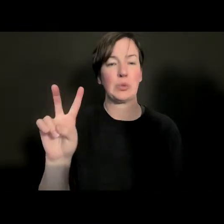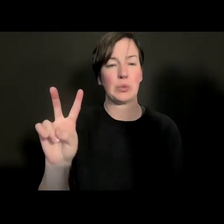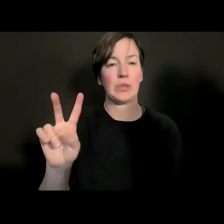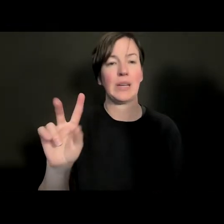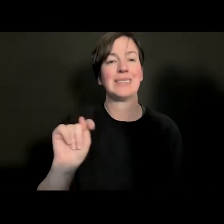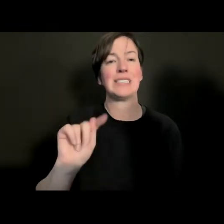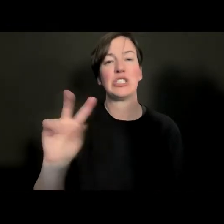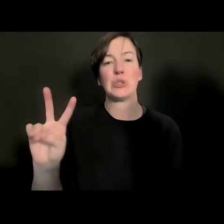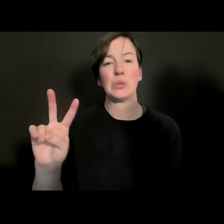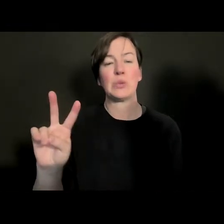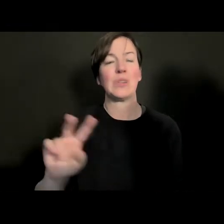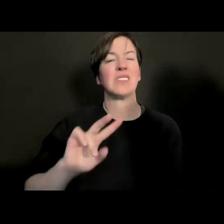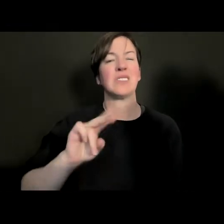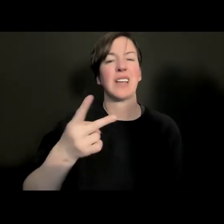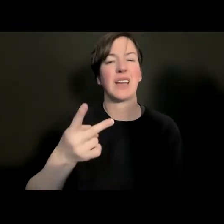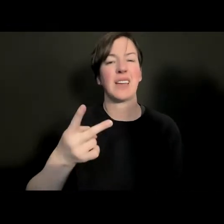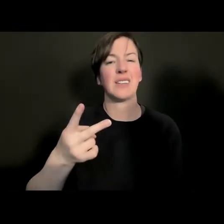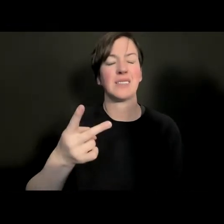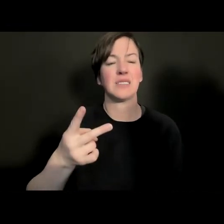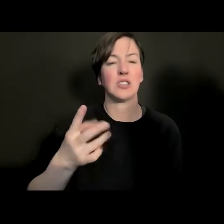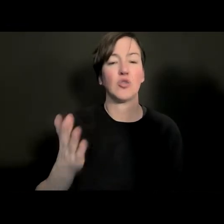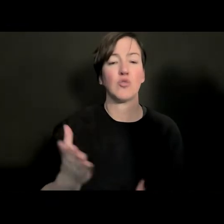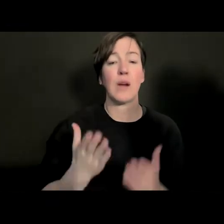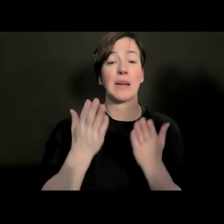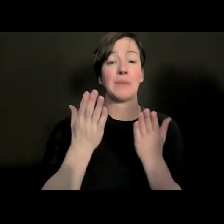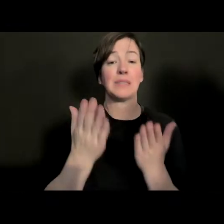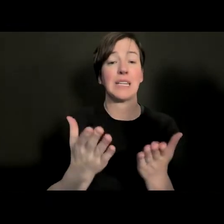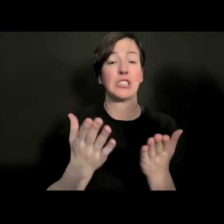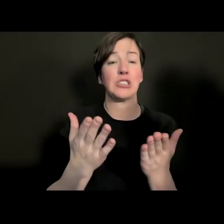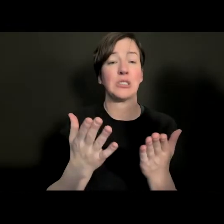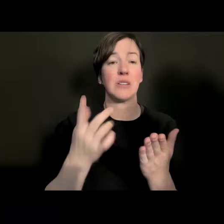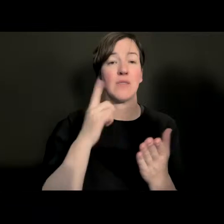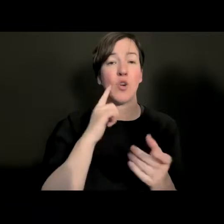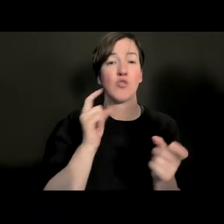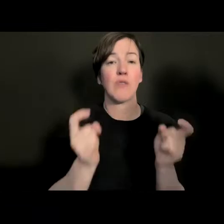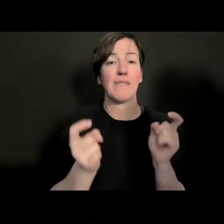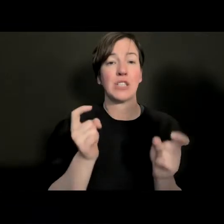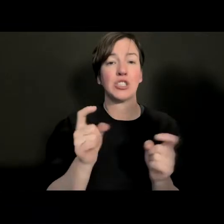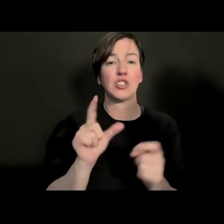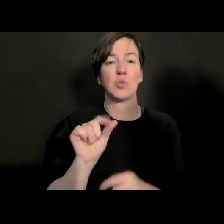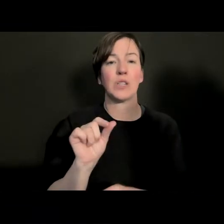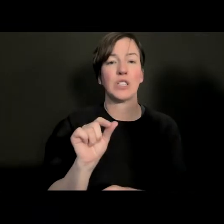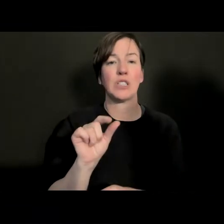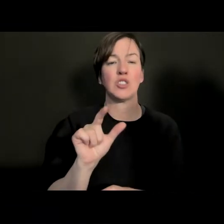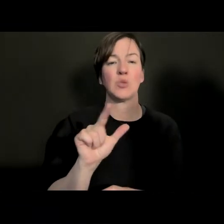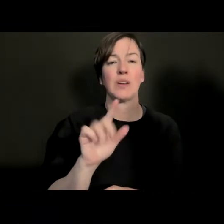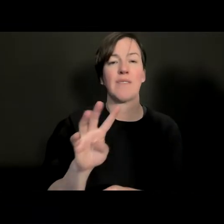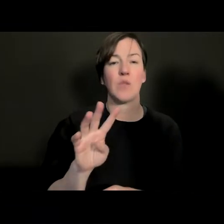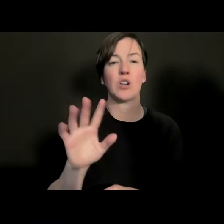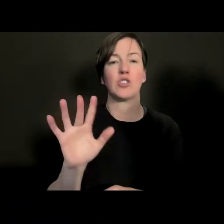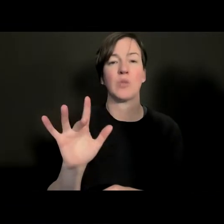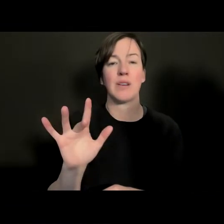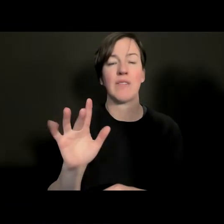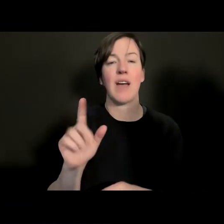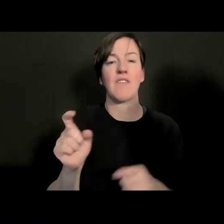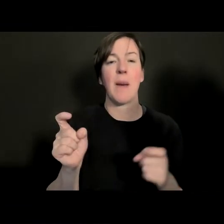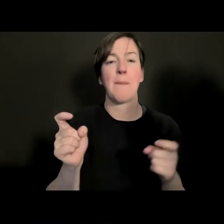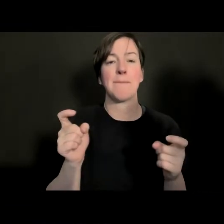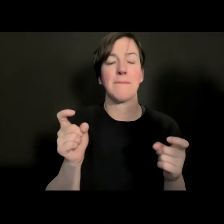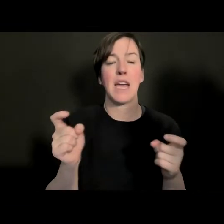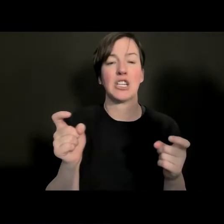Okay, the second item, yeah, Yes. it's the recommendation, 2 recommendations for revision to the 24-25 administrator manager salary